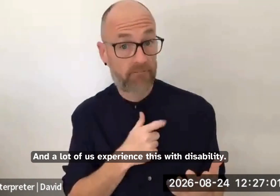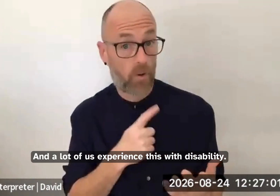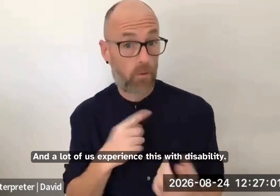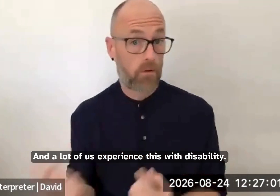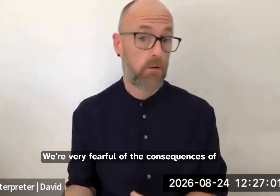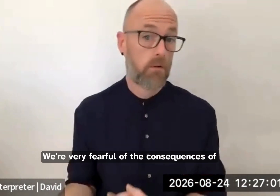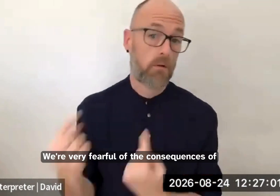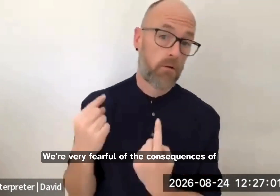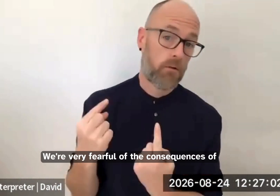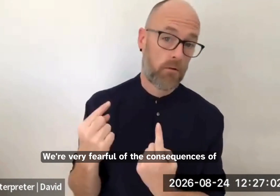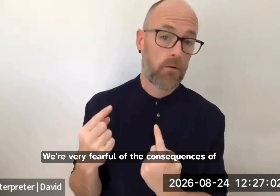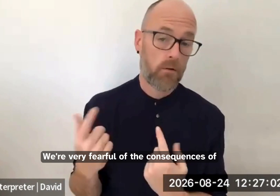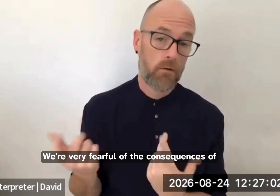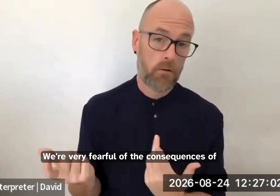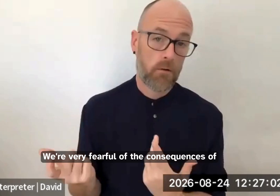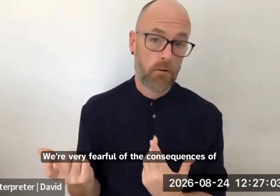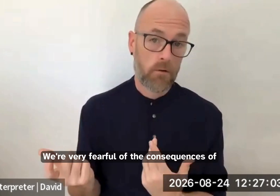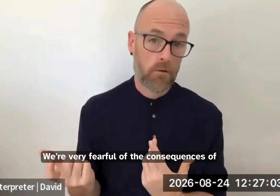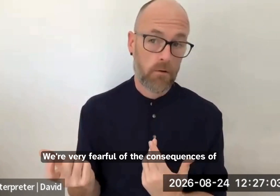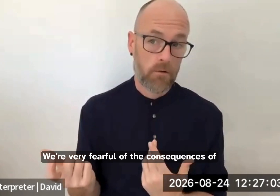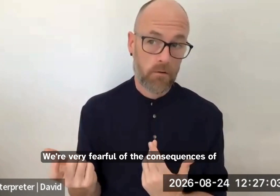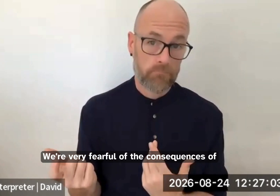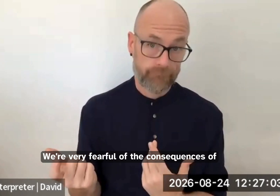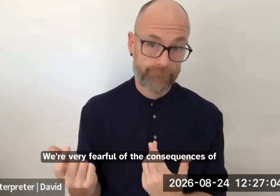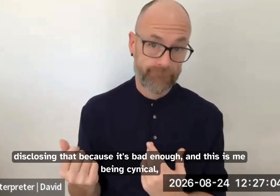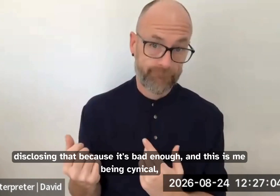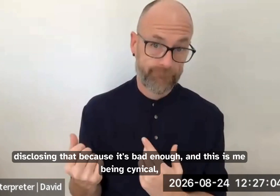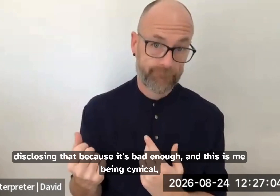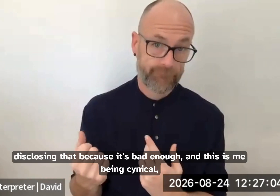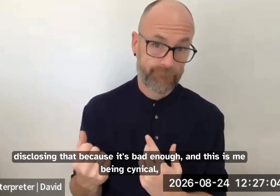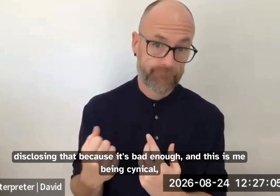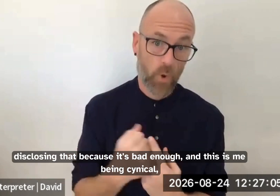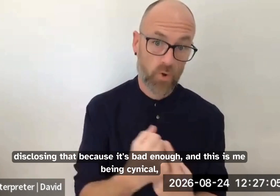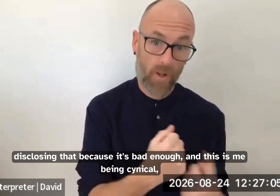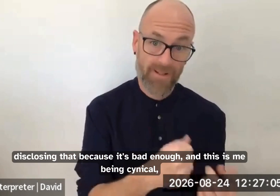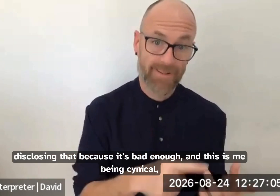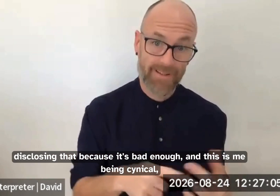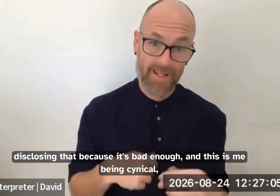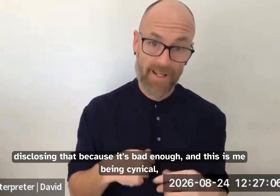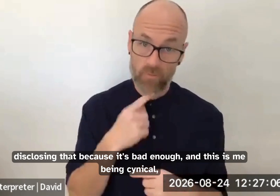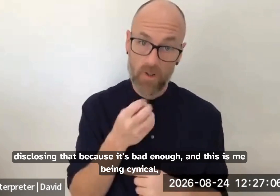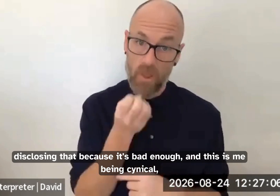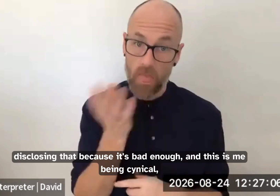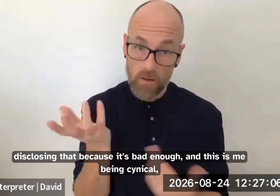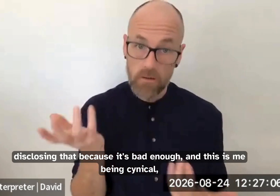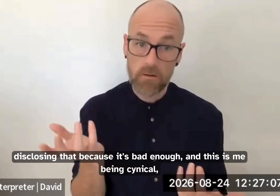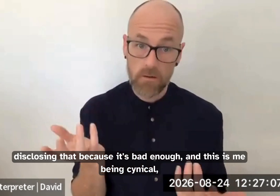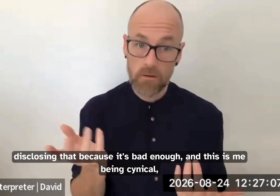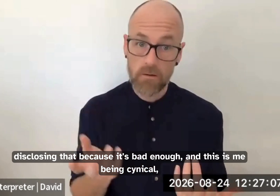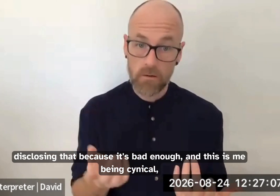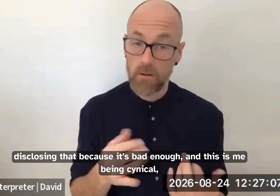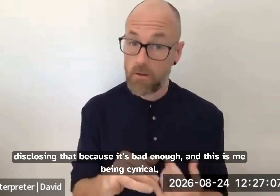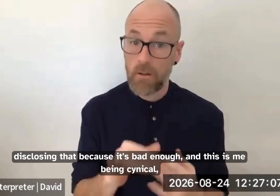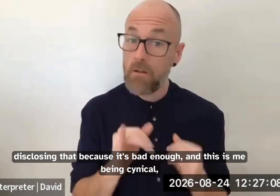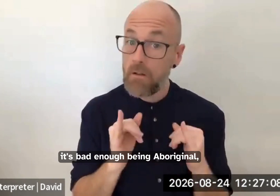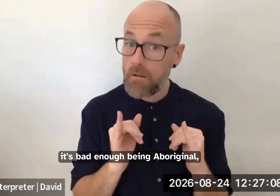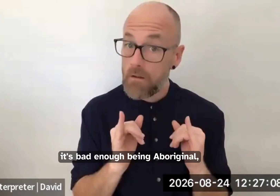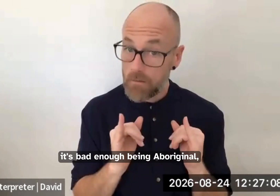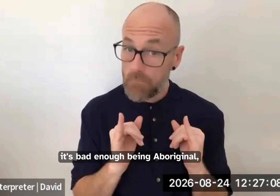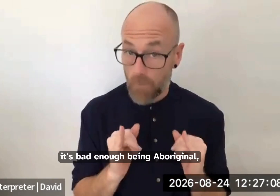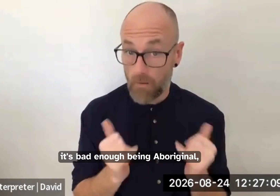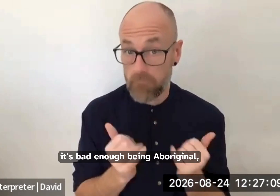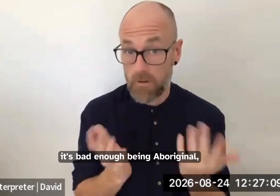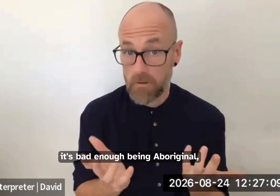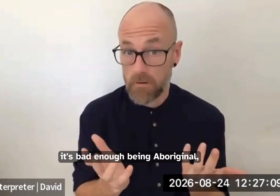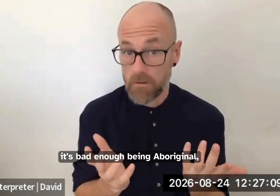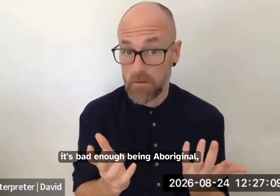experiences with disability, we're very fearful of the consequences of disclosing that, because it's bad enough, and this is me being cynical, it's